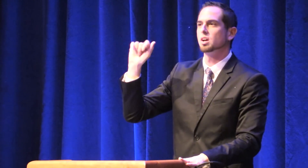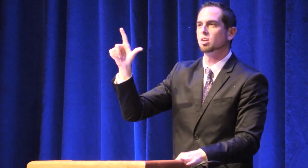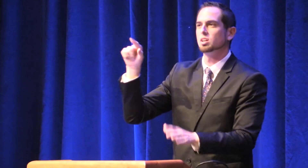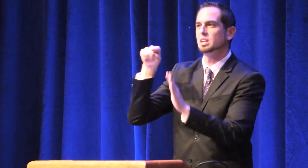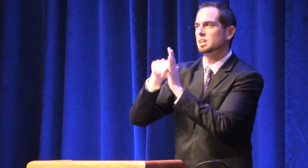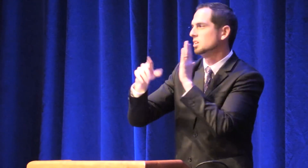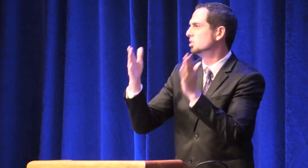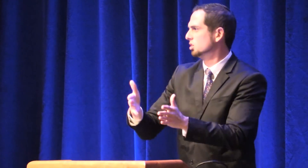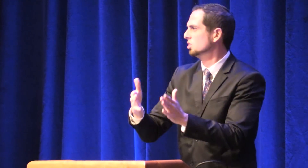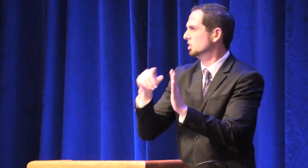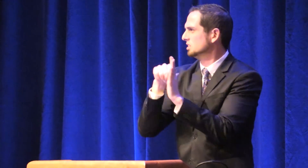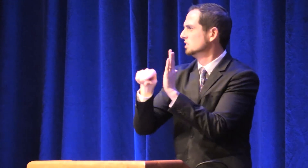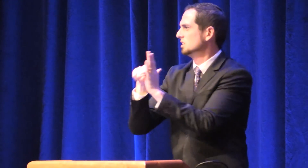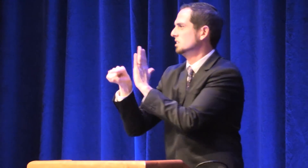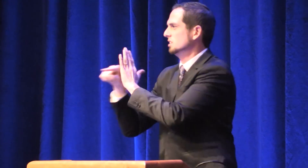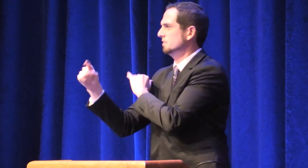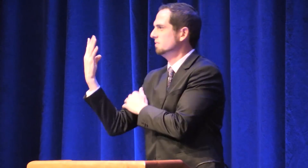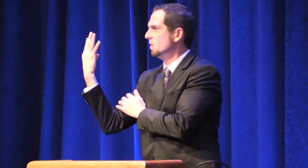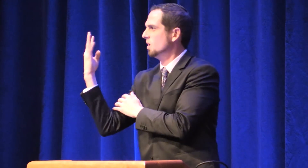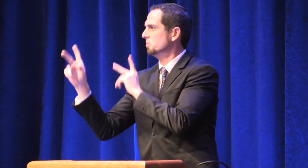them, and they're falling in stride.